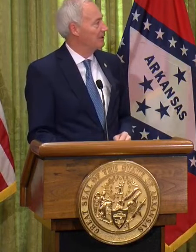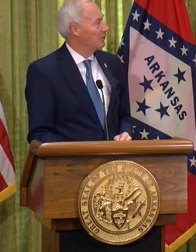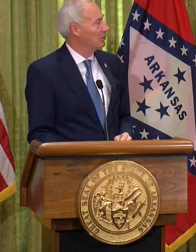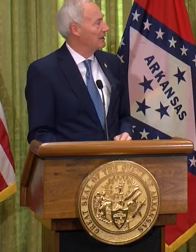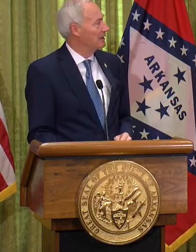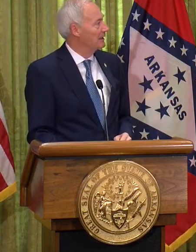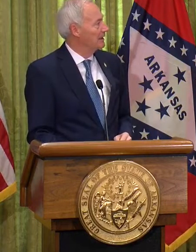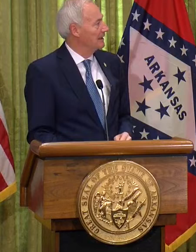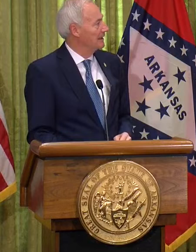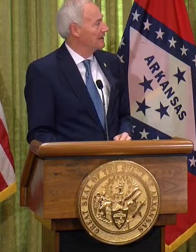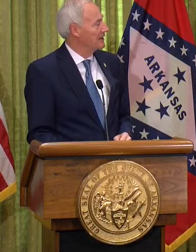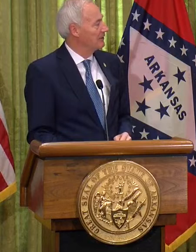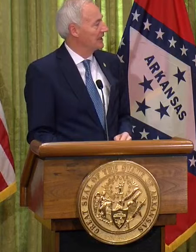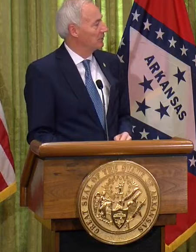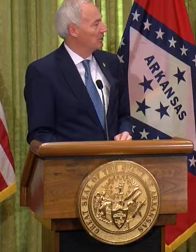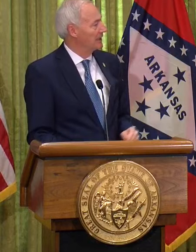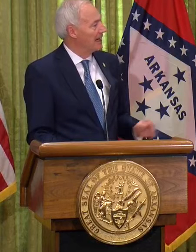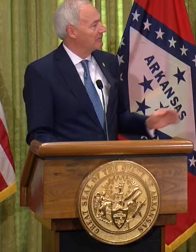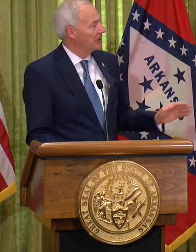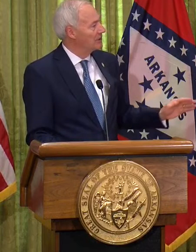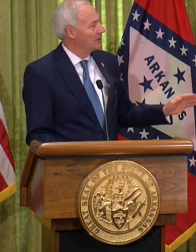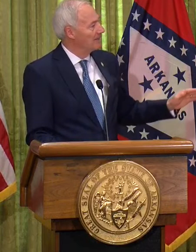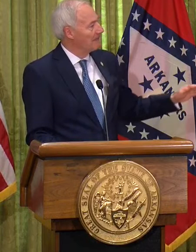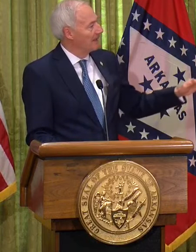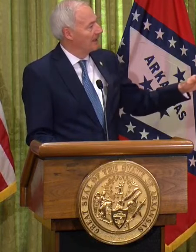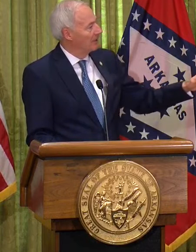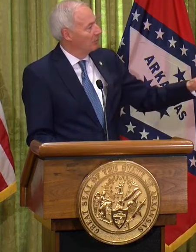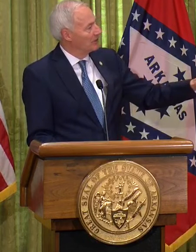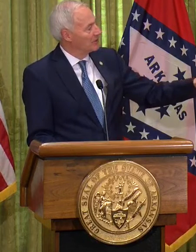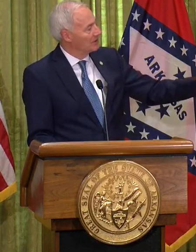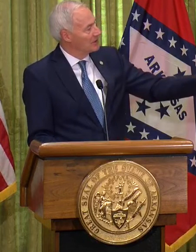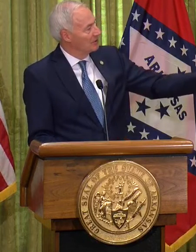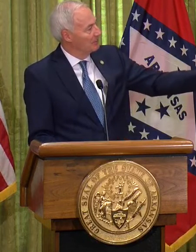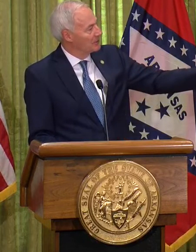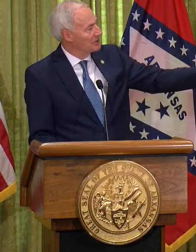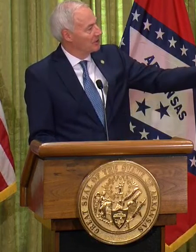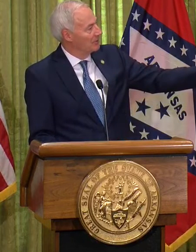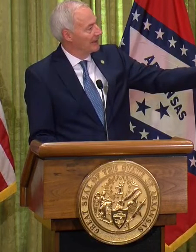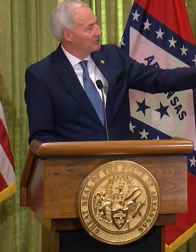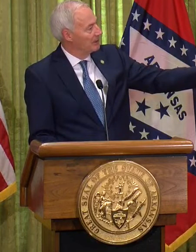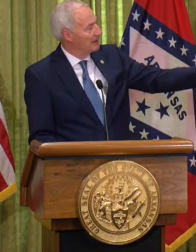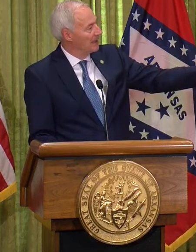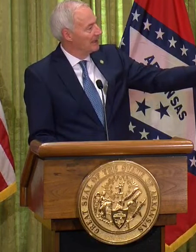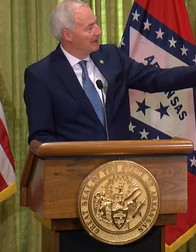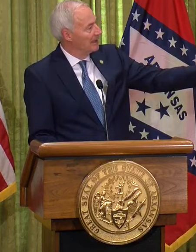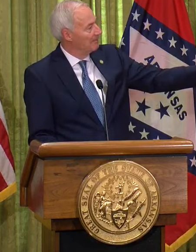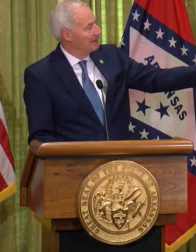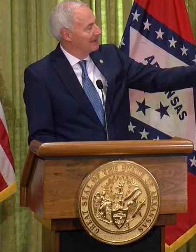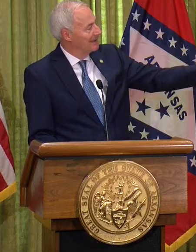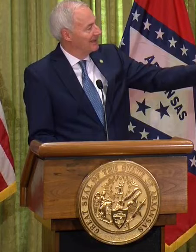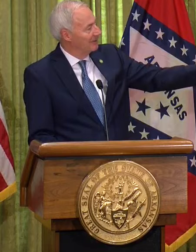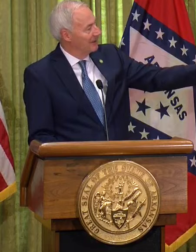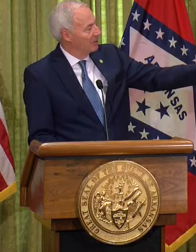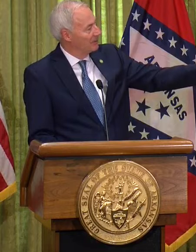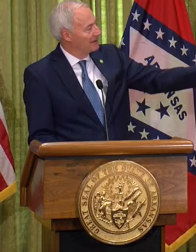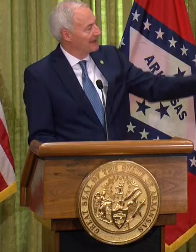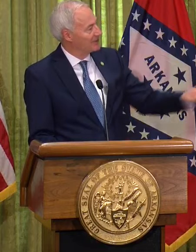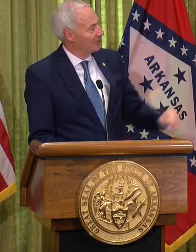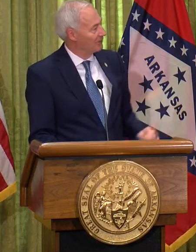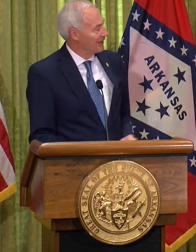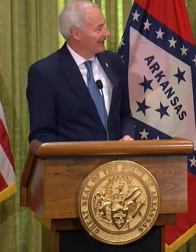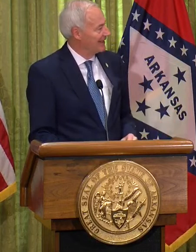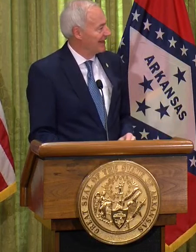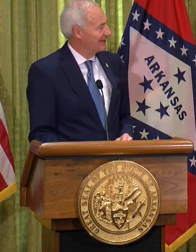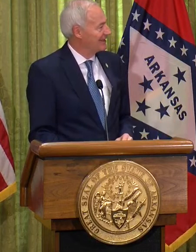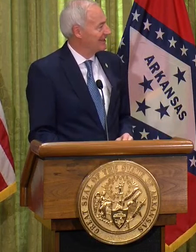see the rolling 7-day rolling average, which still puts us on that trend line up. We hope that that's